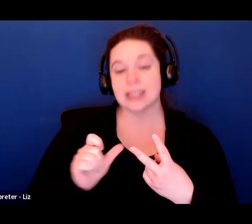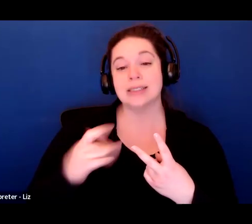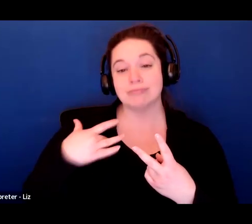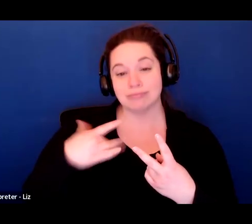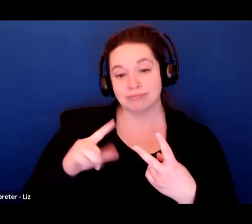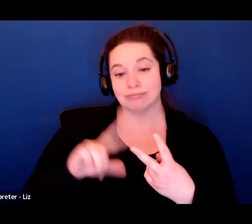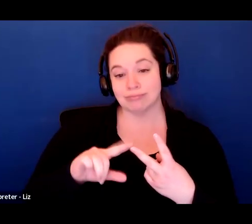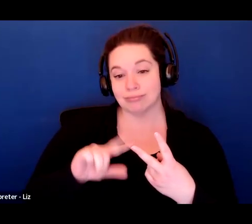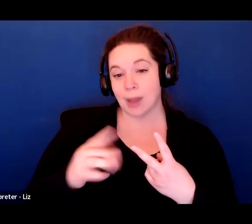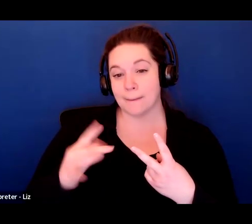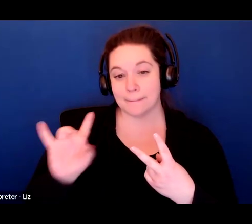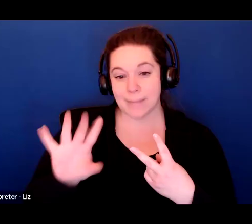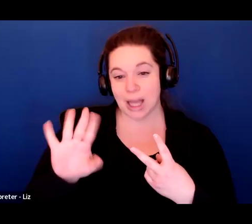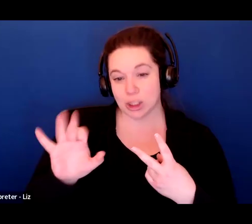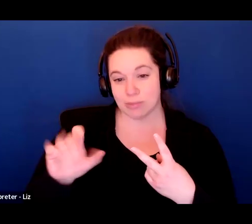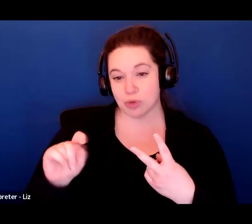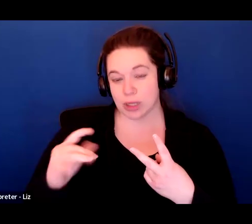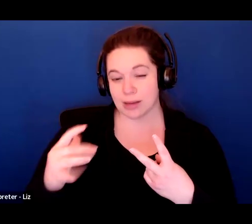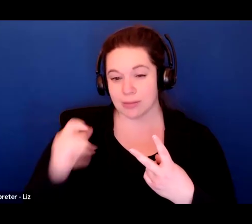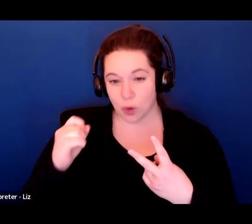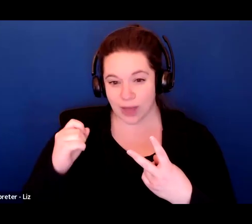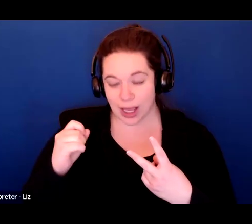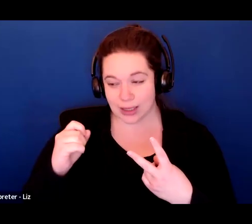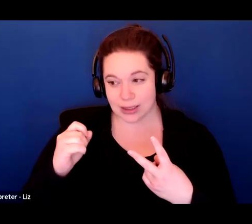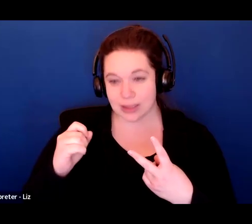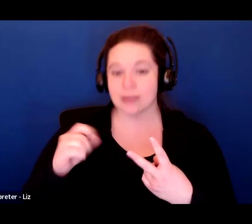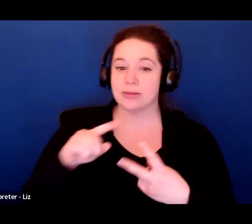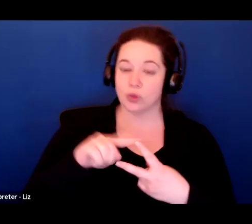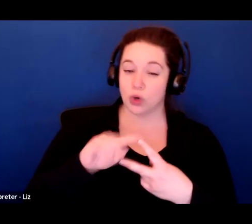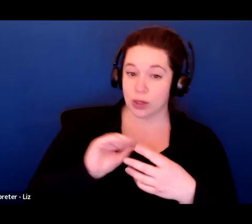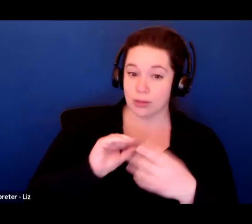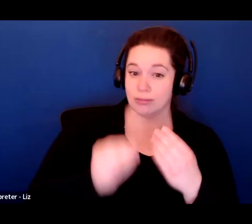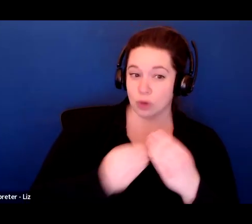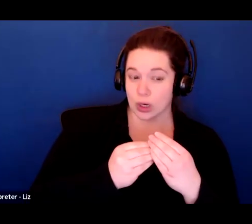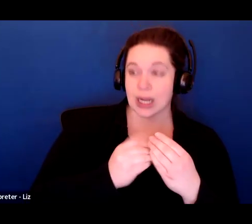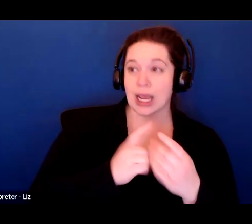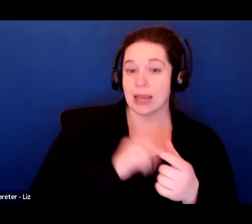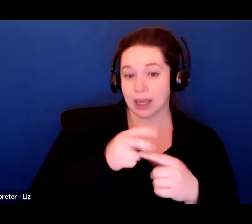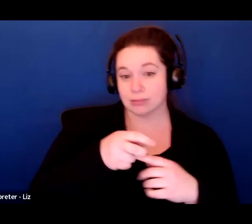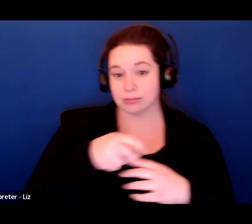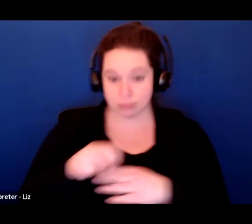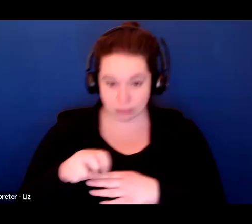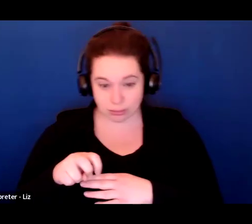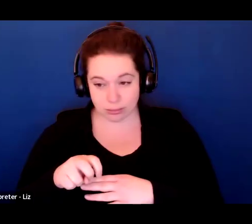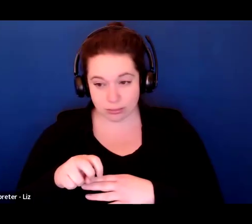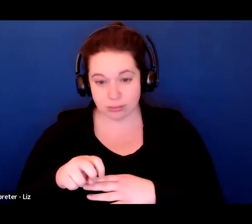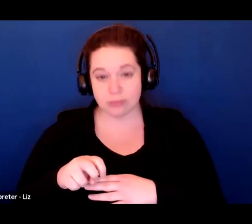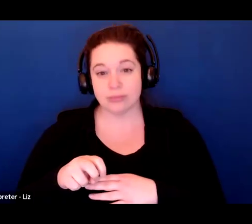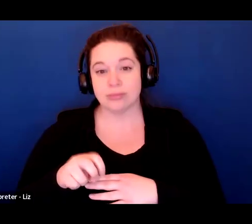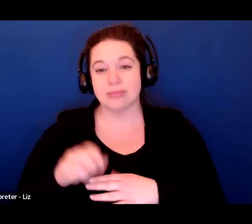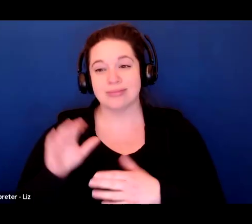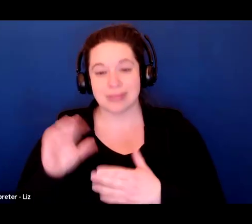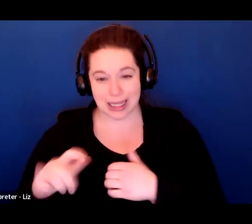towards the Magic Bullet. If you want to put in the suppository and then get on the toilet because you want to spend less time on the toilet, people